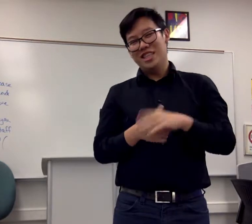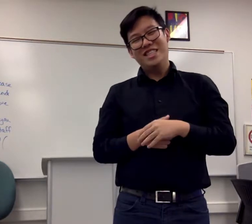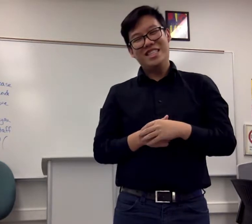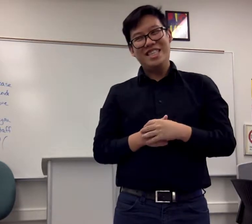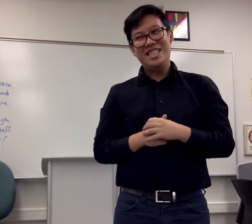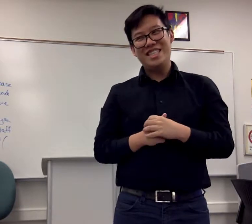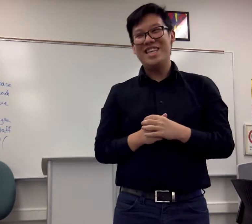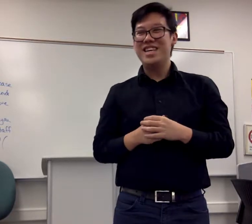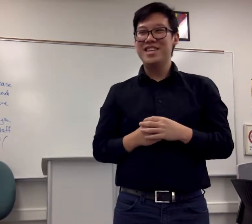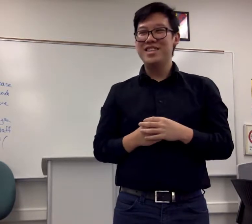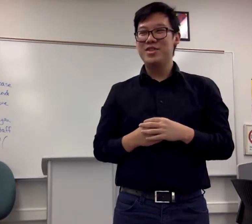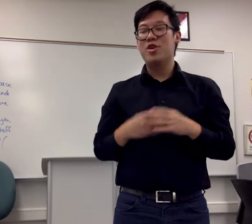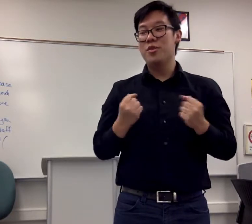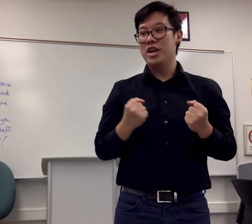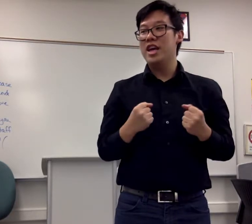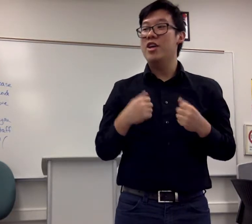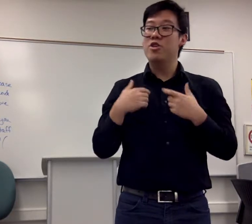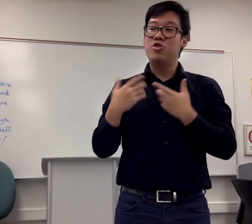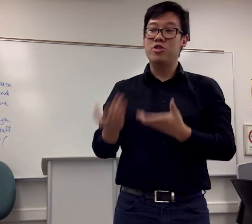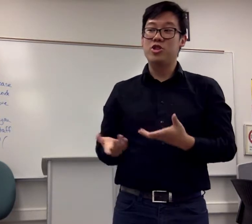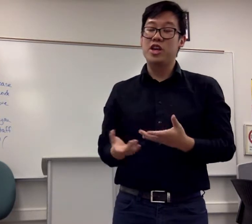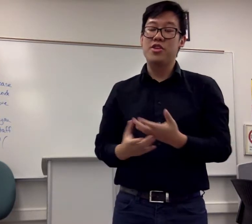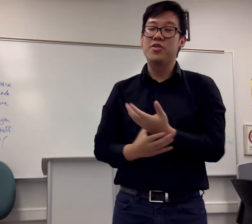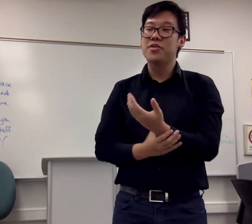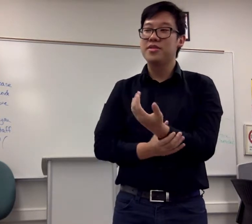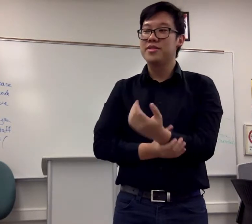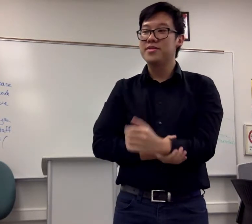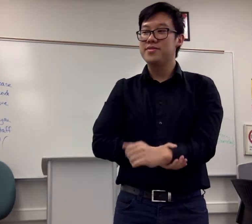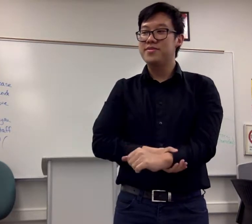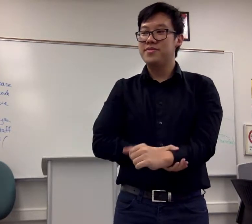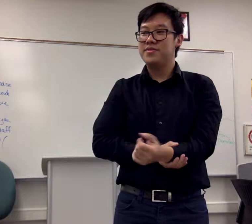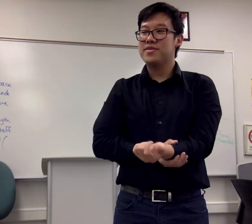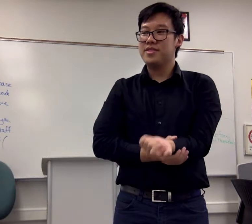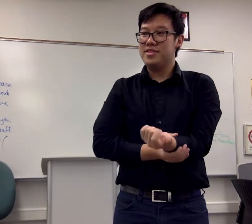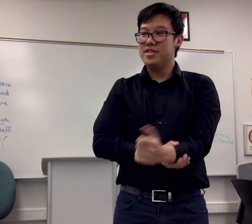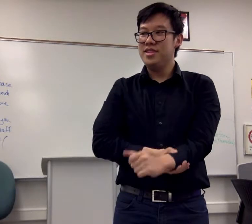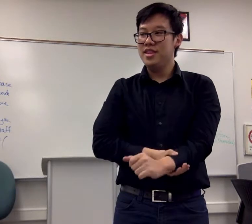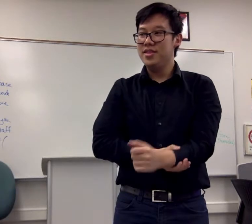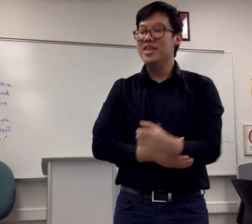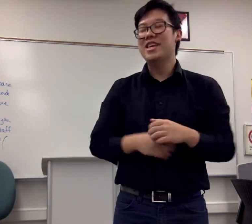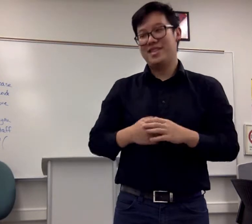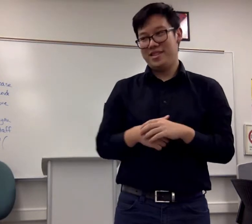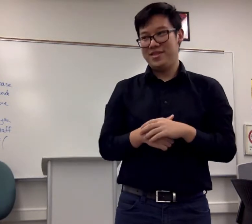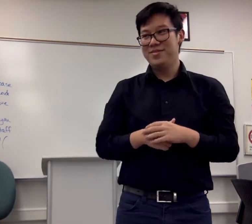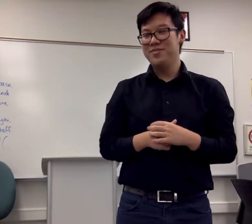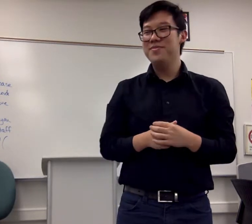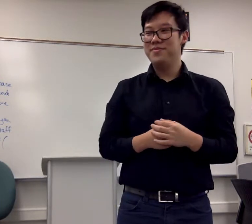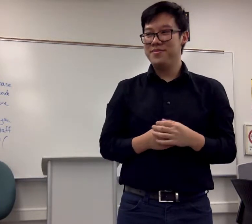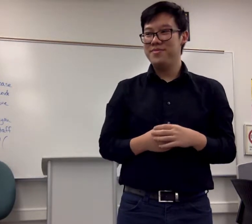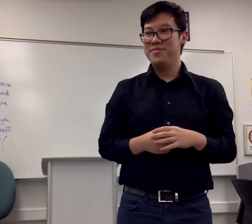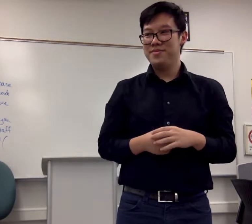needs, to communicate in order to understand you. Oh, to understand me. Yes. Oh, mm-hmm. Okay. All